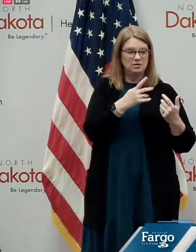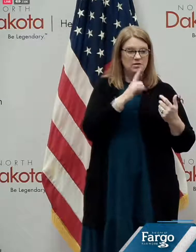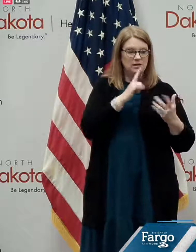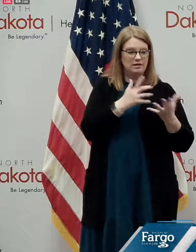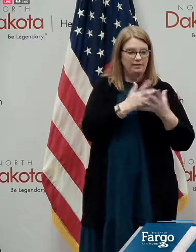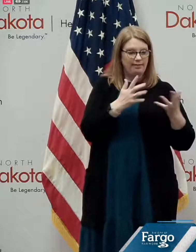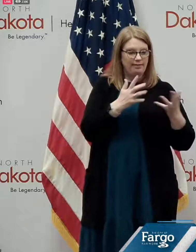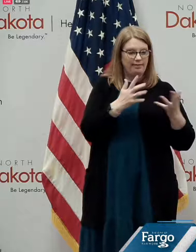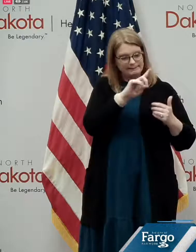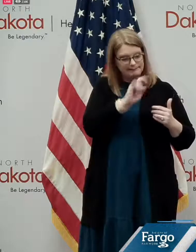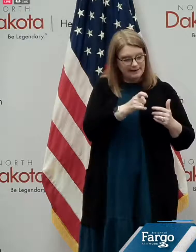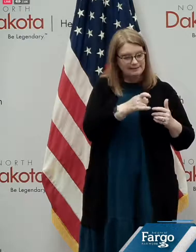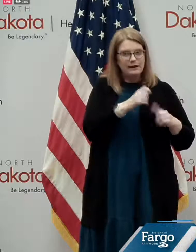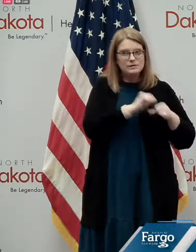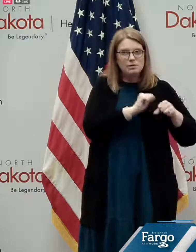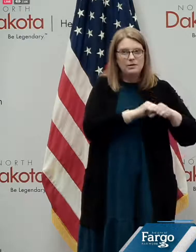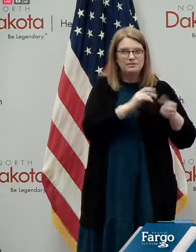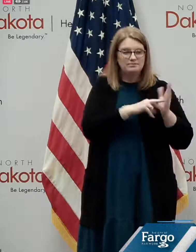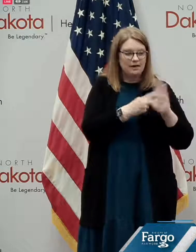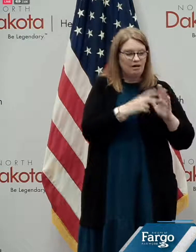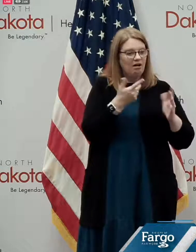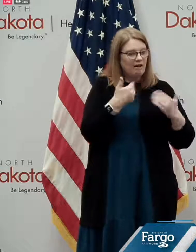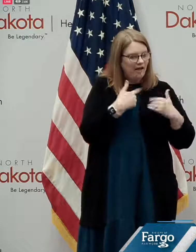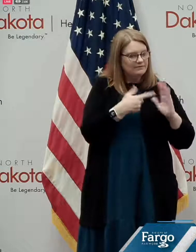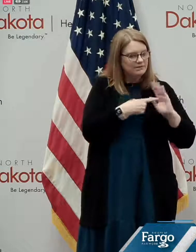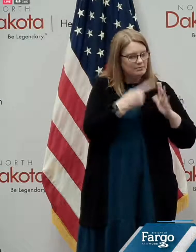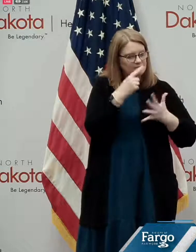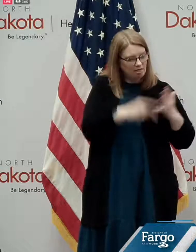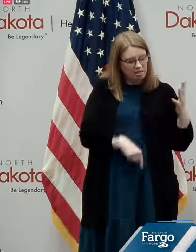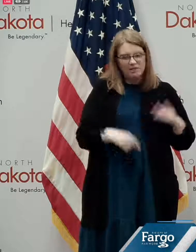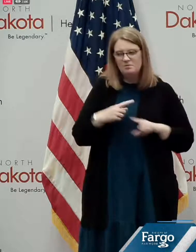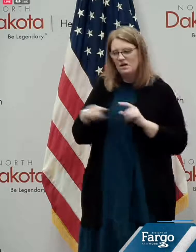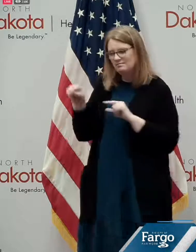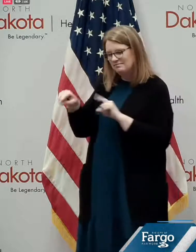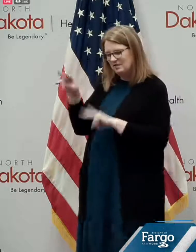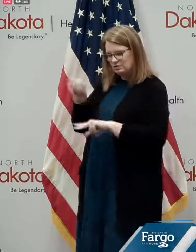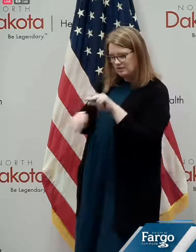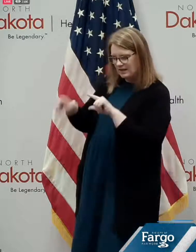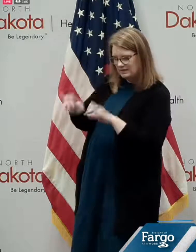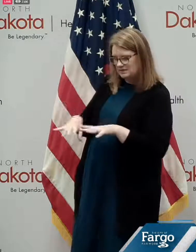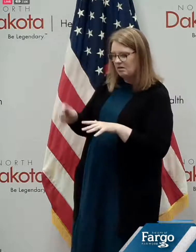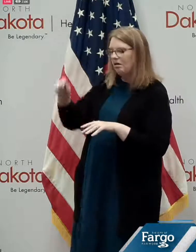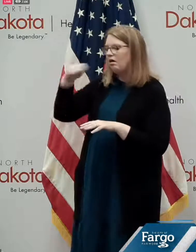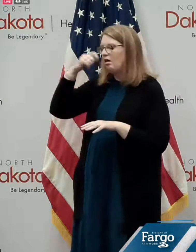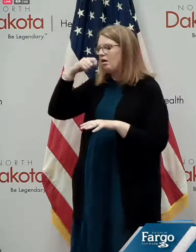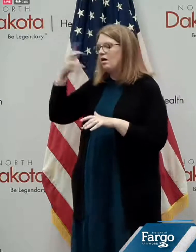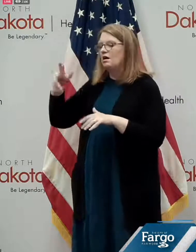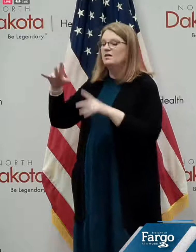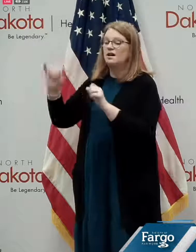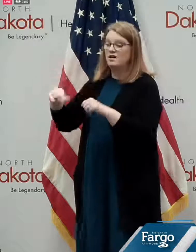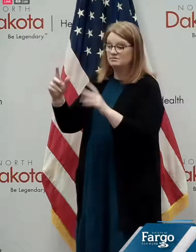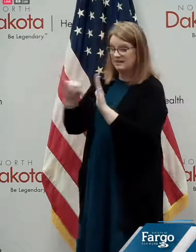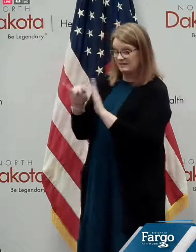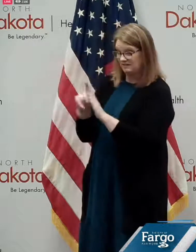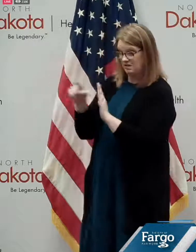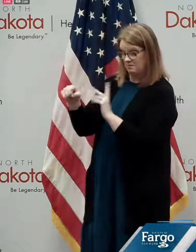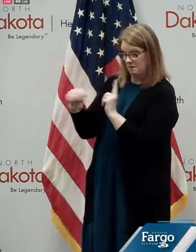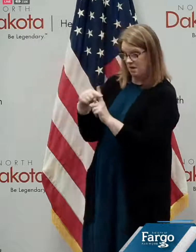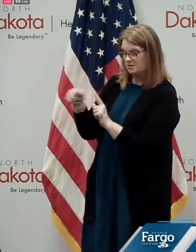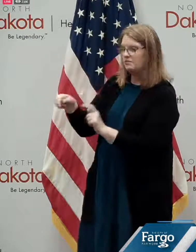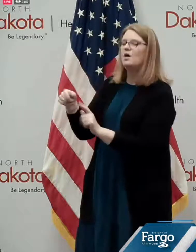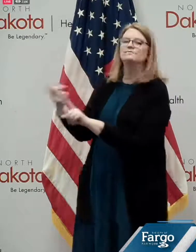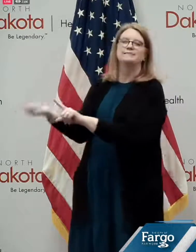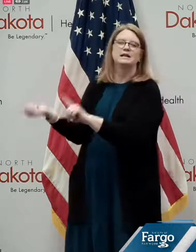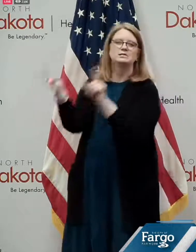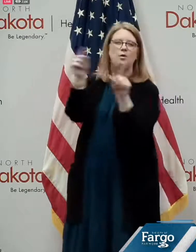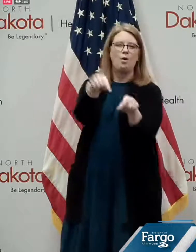again, 277, I think, of our positives this week came from surveillance testing. So it's an important work. And when we got students coming